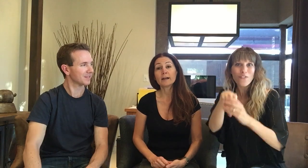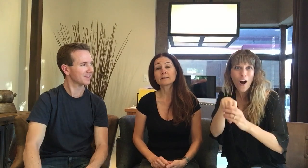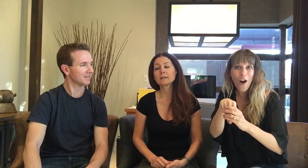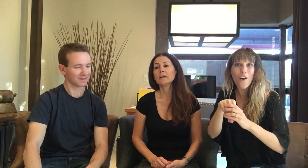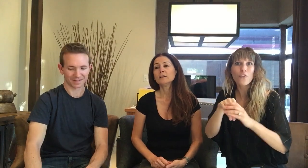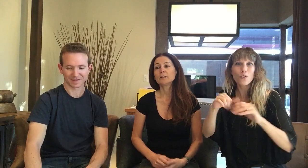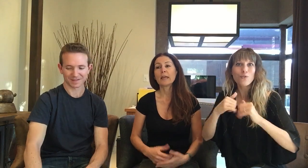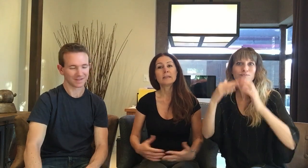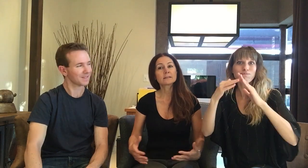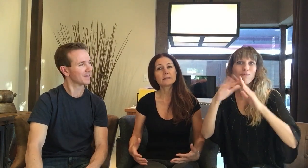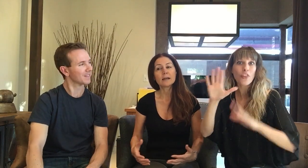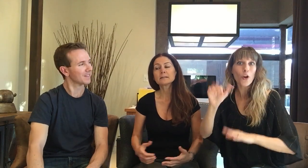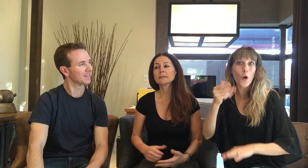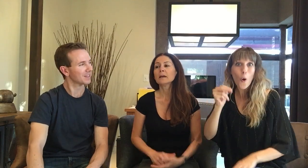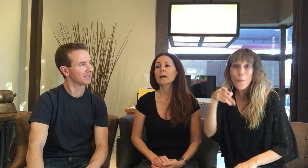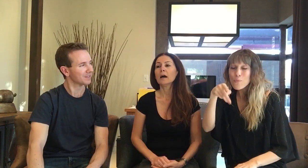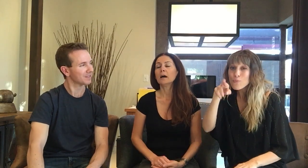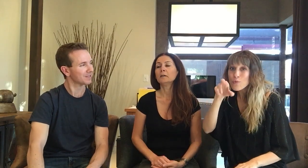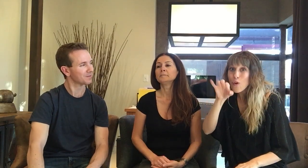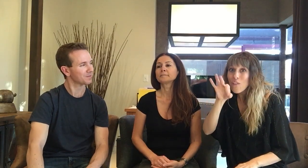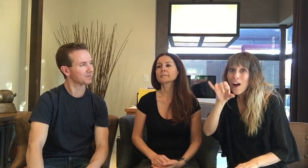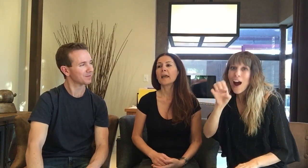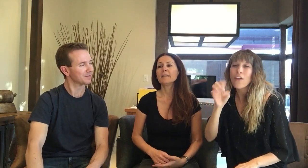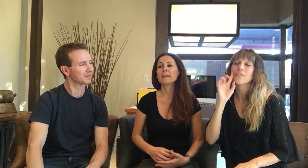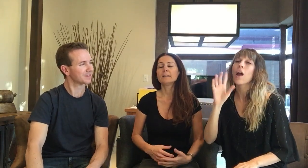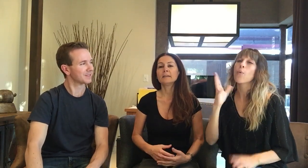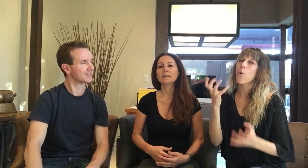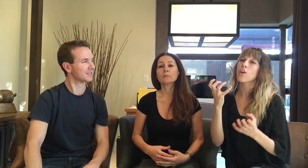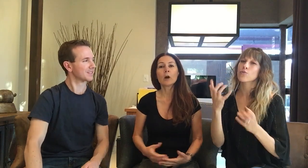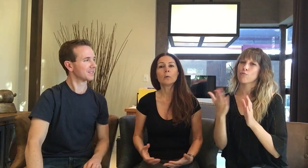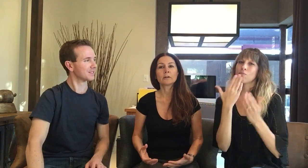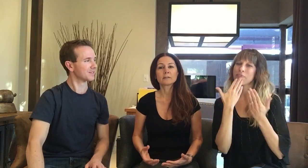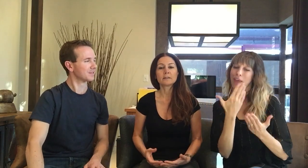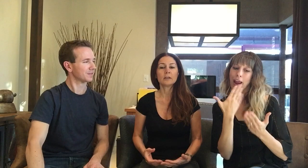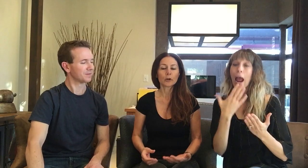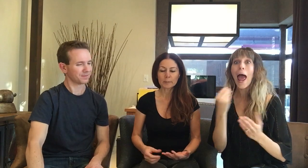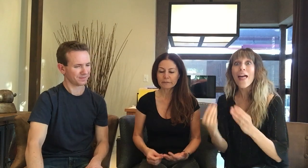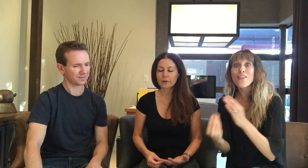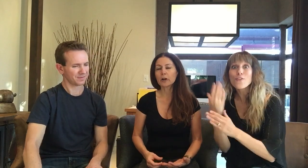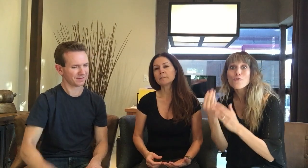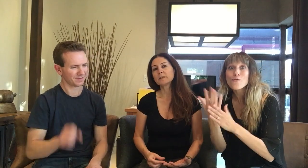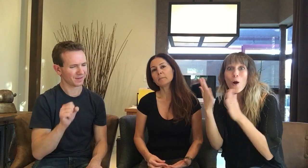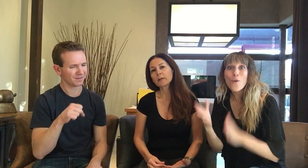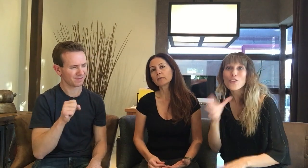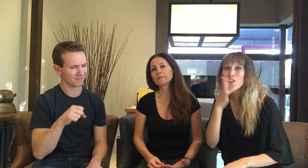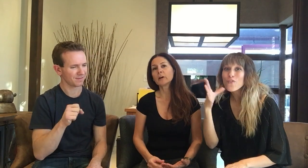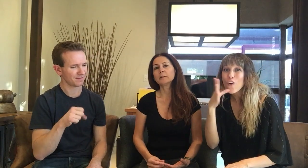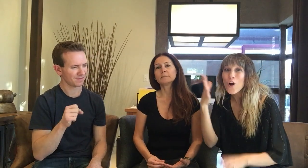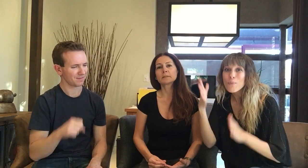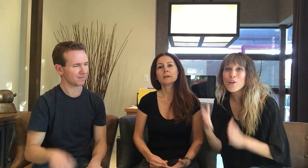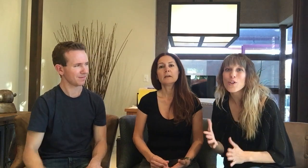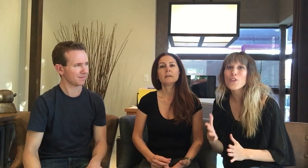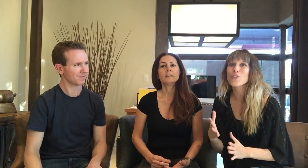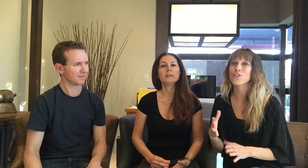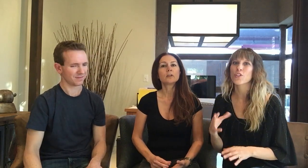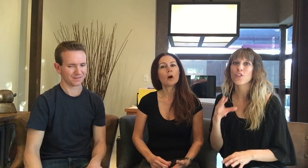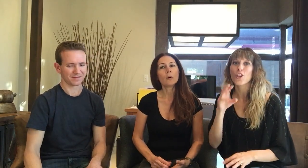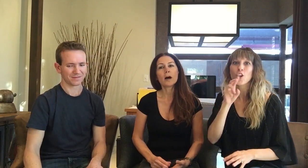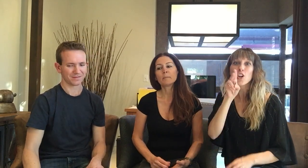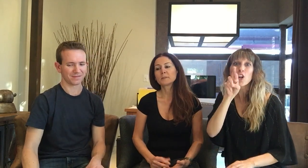profiles to any extent, and then the growers, the urban farms, the micro farms, the co-ops,